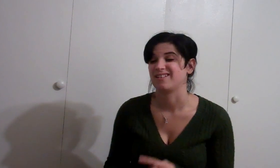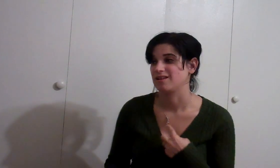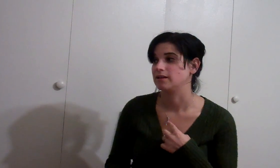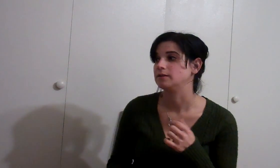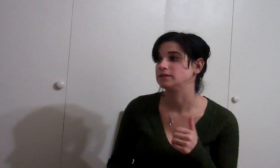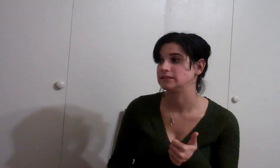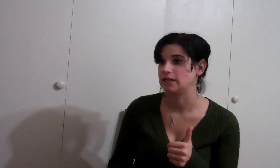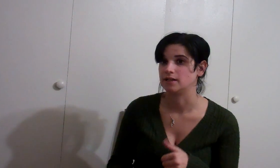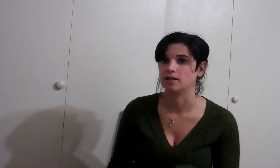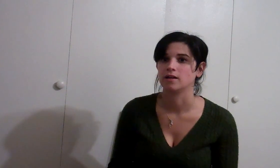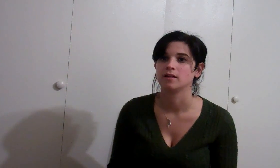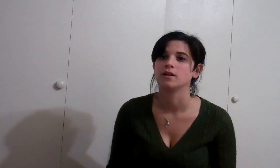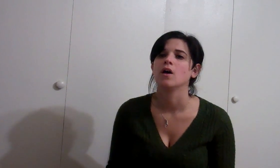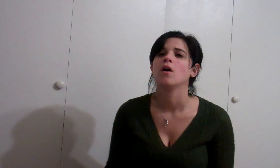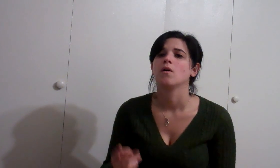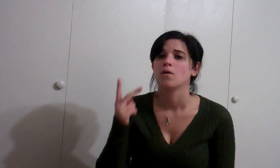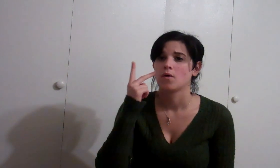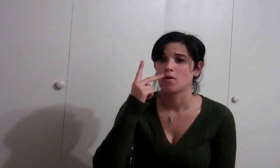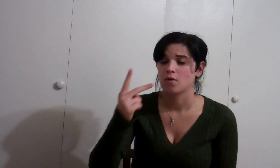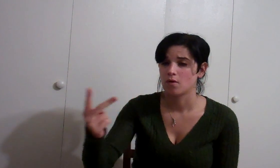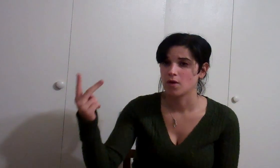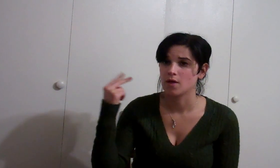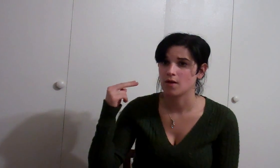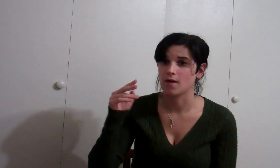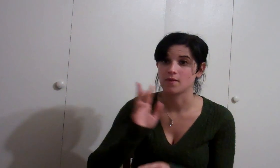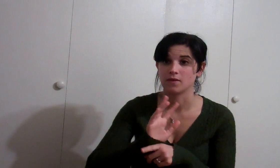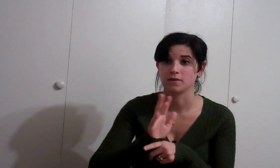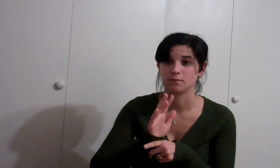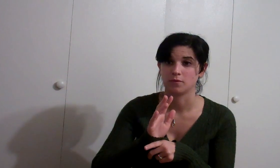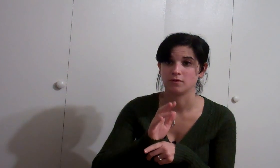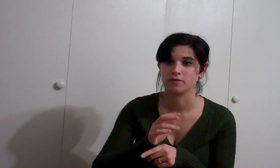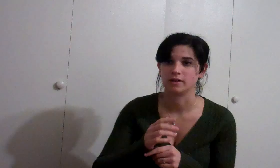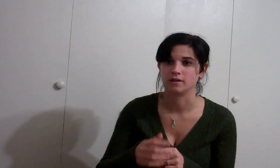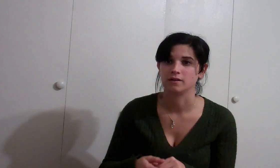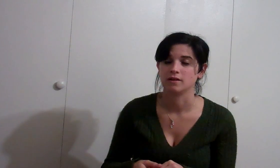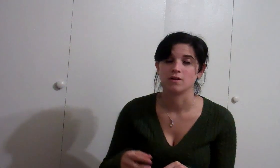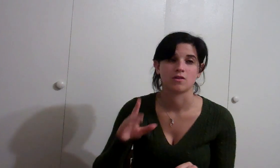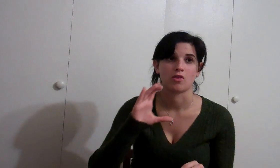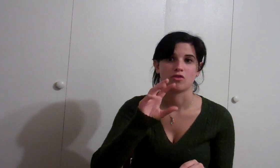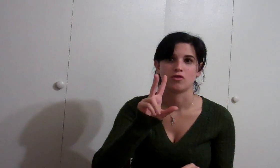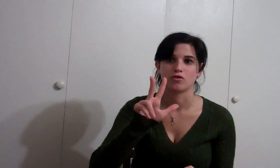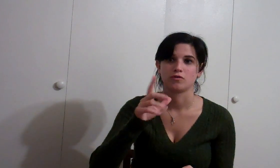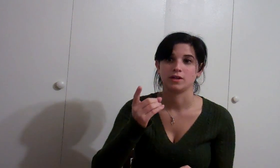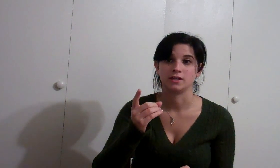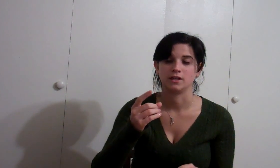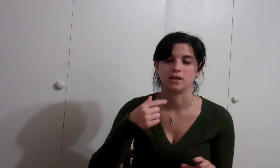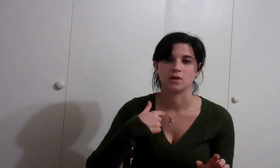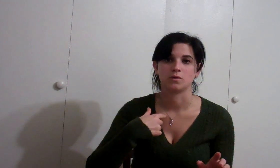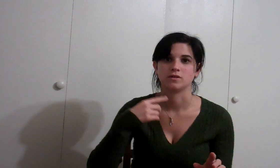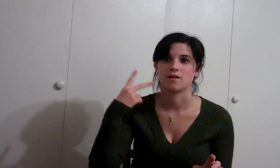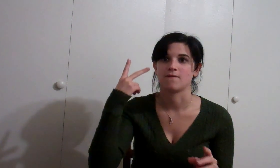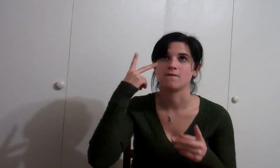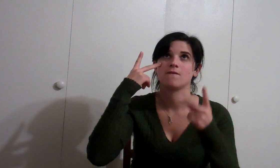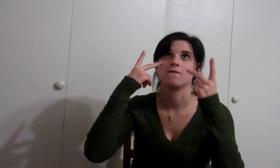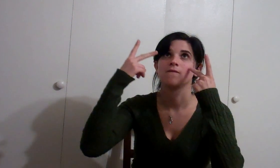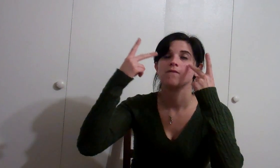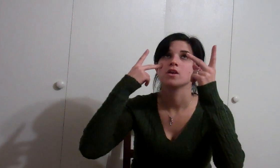at this movie, it was done in 3D, which I told you backstage, it was so visually stunning. It was one of the best